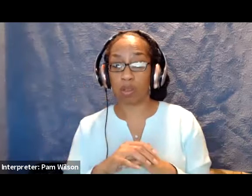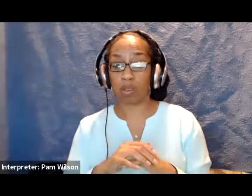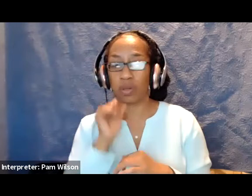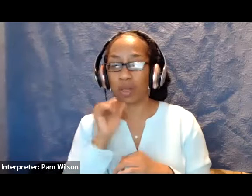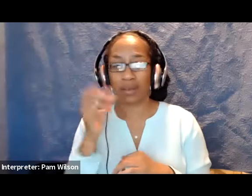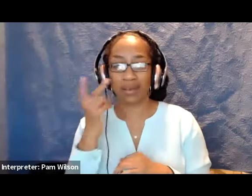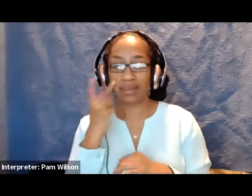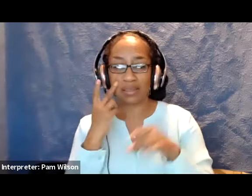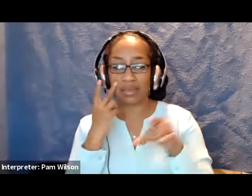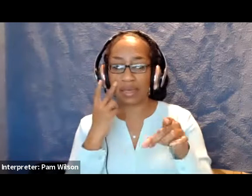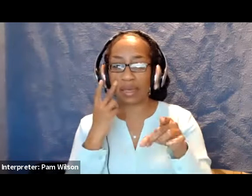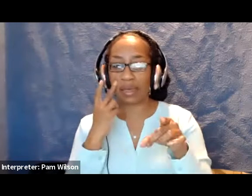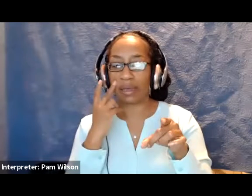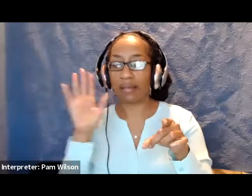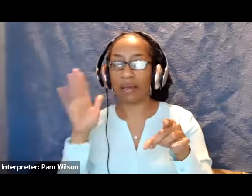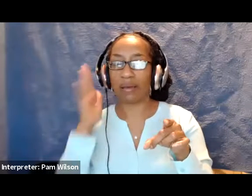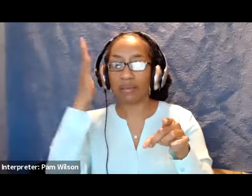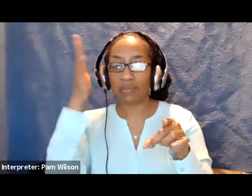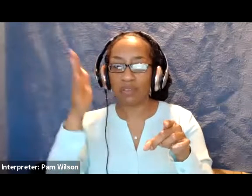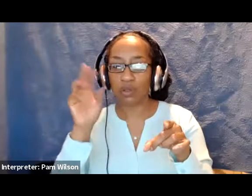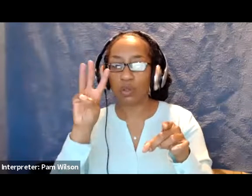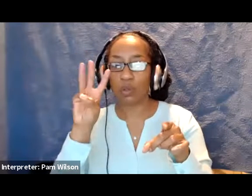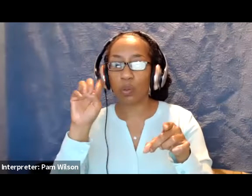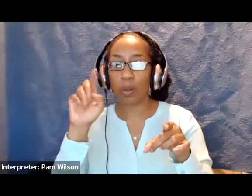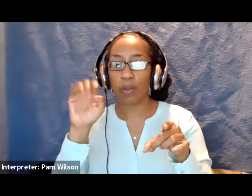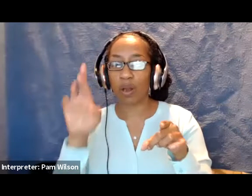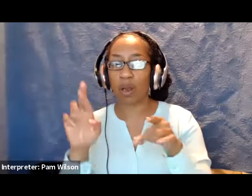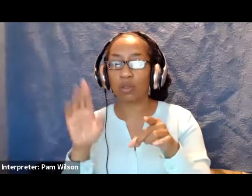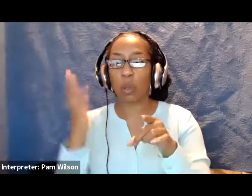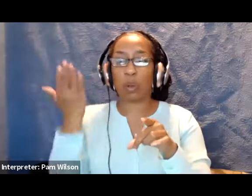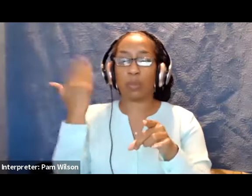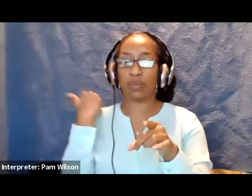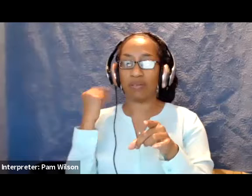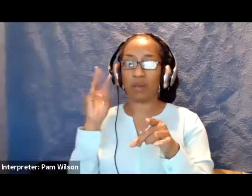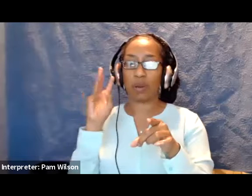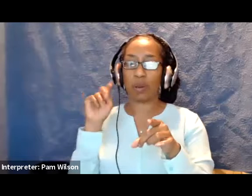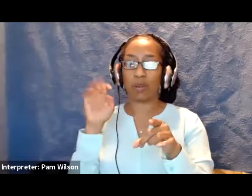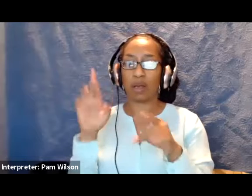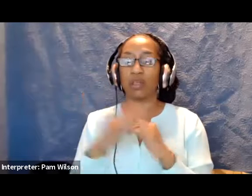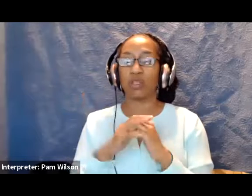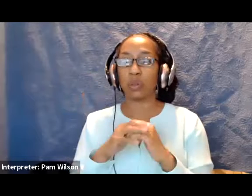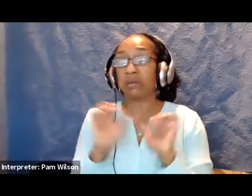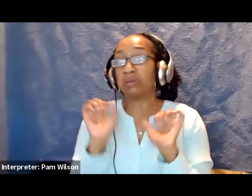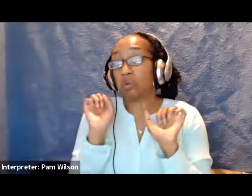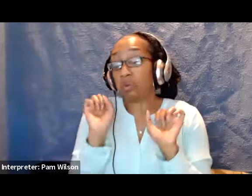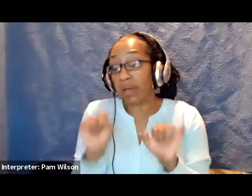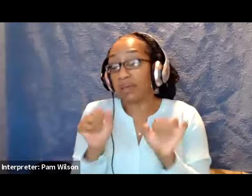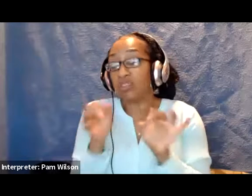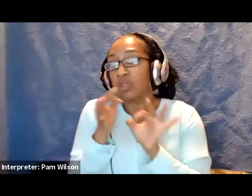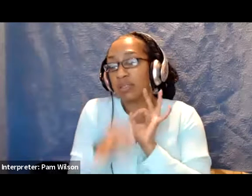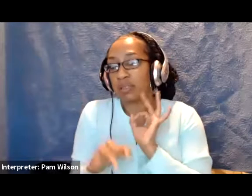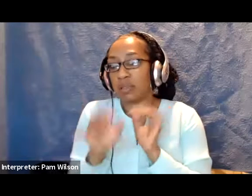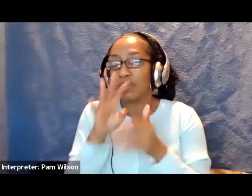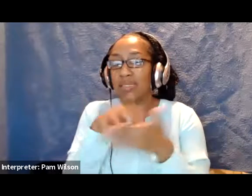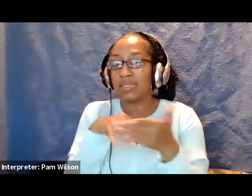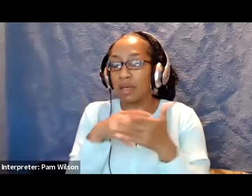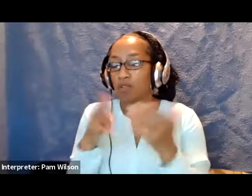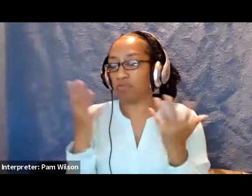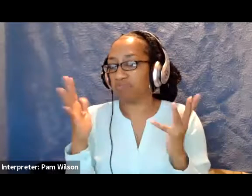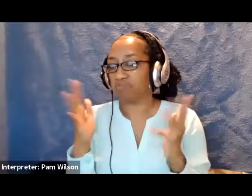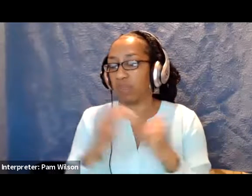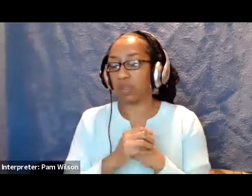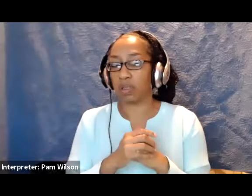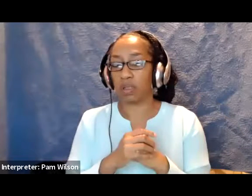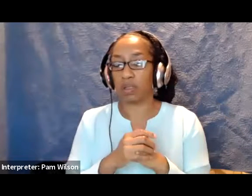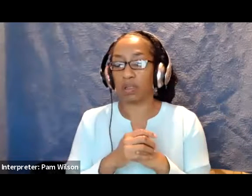webinars, previous webinars, or templates. You're just going to be able to schedule your webinar. Okay, it's going to start here. You're